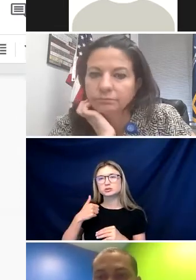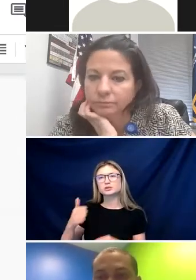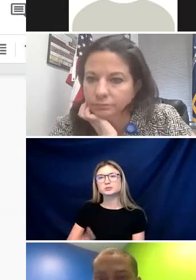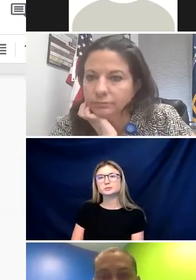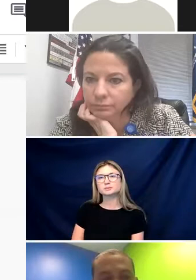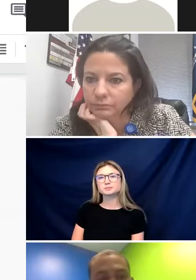Okay.